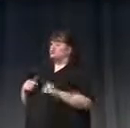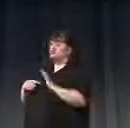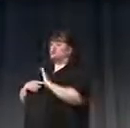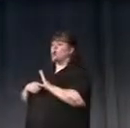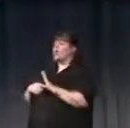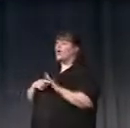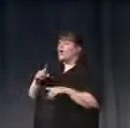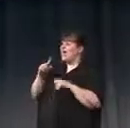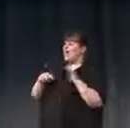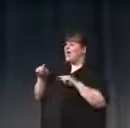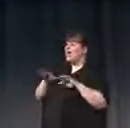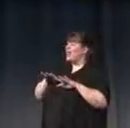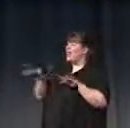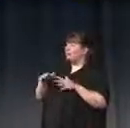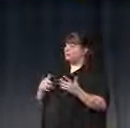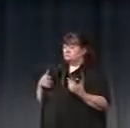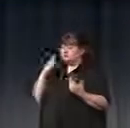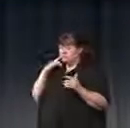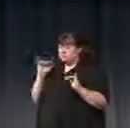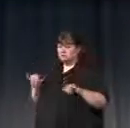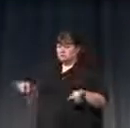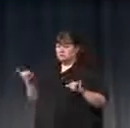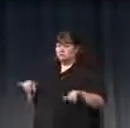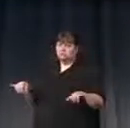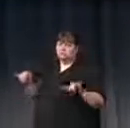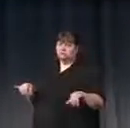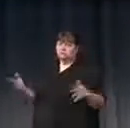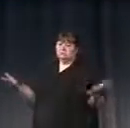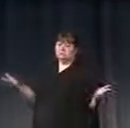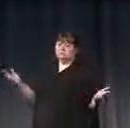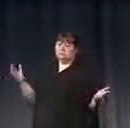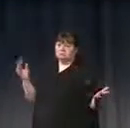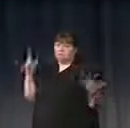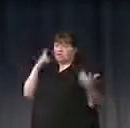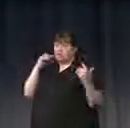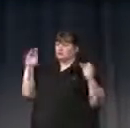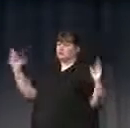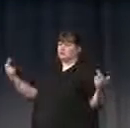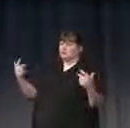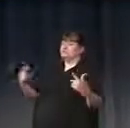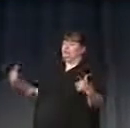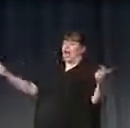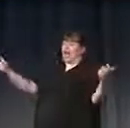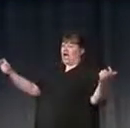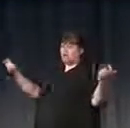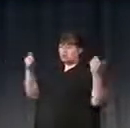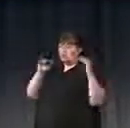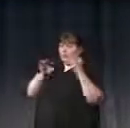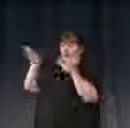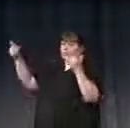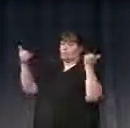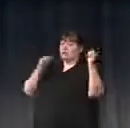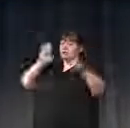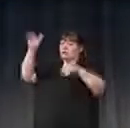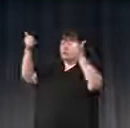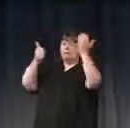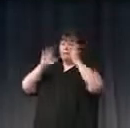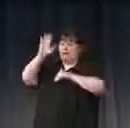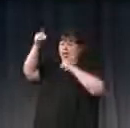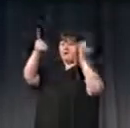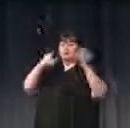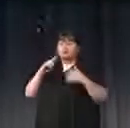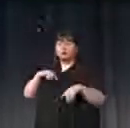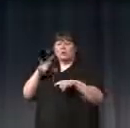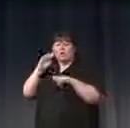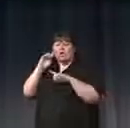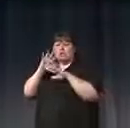different variants of reverberation. Everything just sounded exactly the same because it was all being dwarfed by the room's reverb. But anyhow, you can hear the contrast,